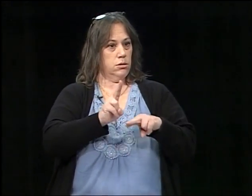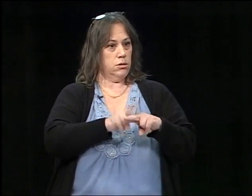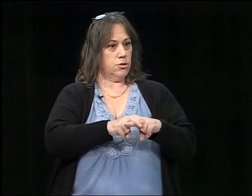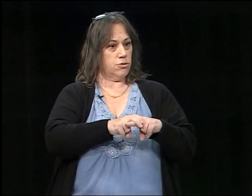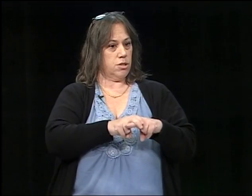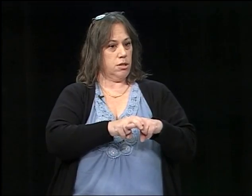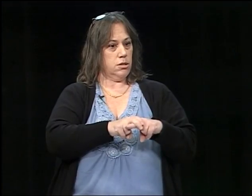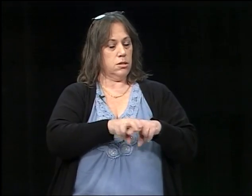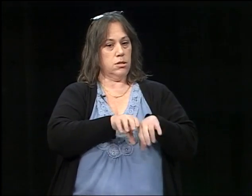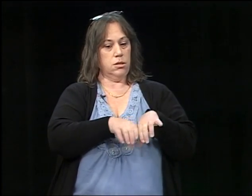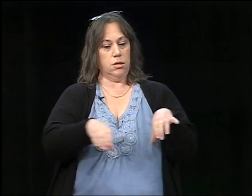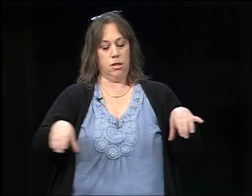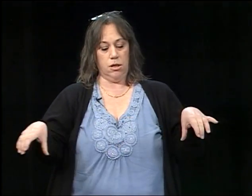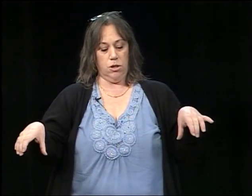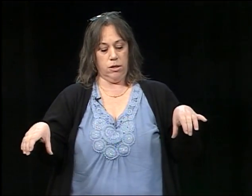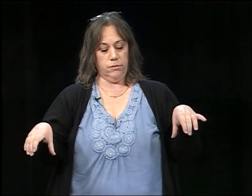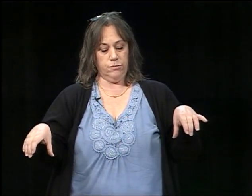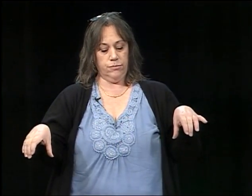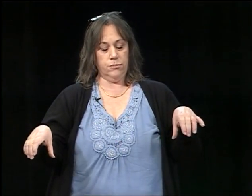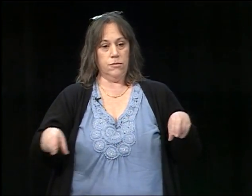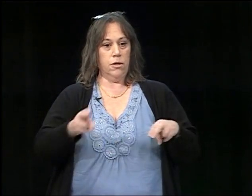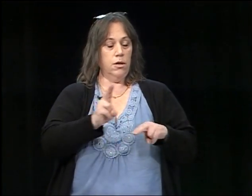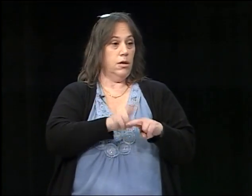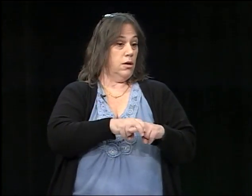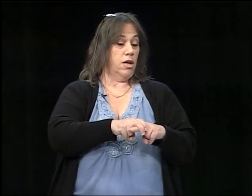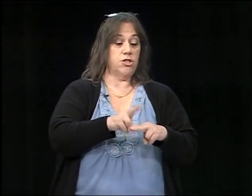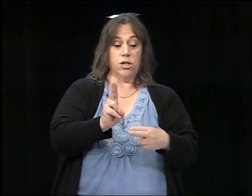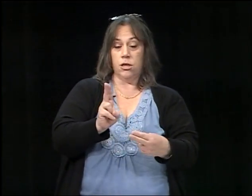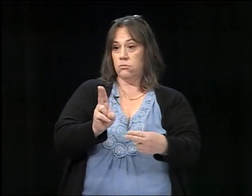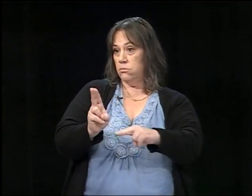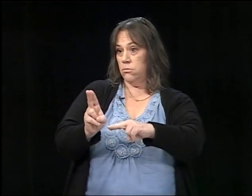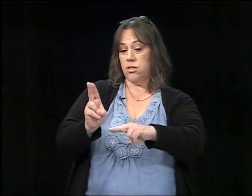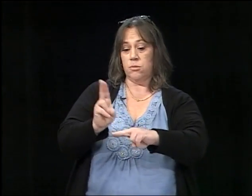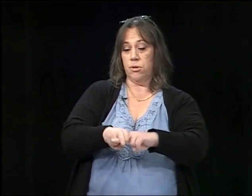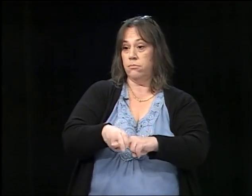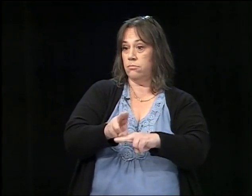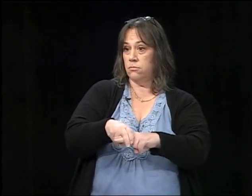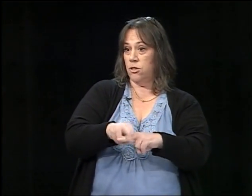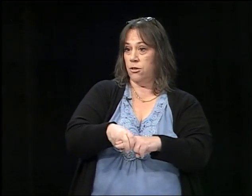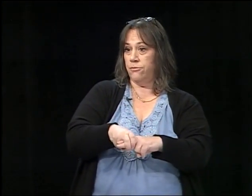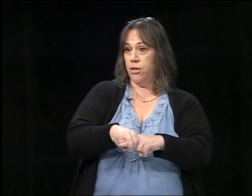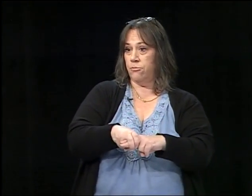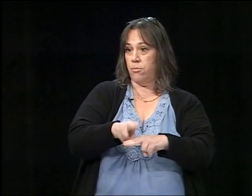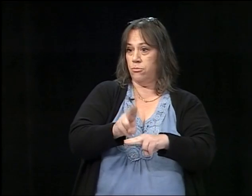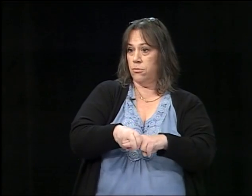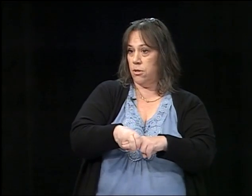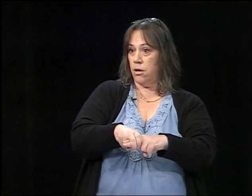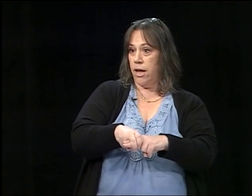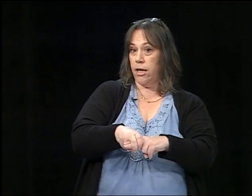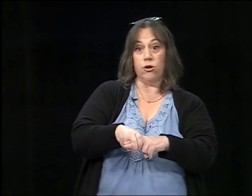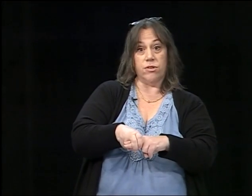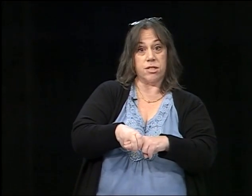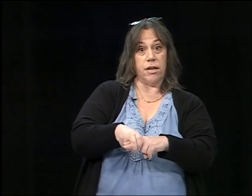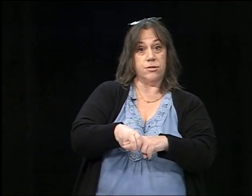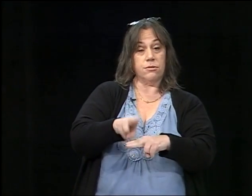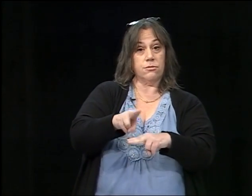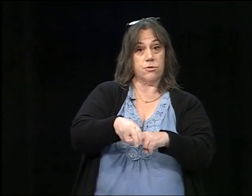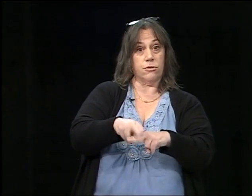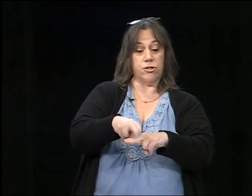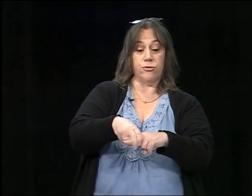So sit and then long. A chair is simply, your feet are hanging over the sides, so that's your feet